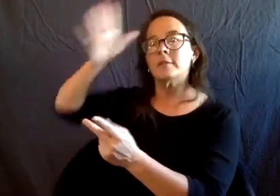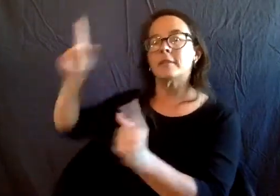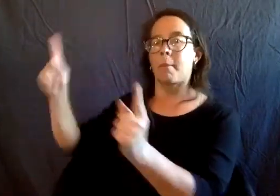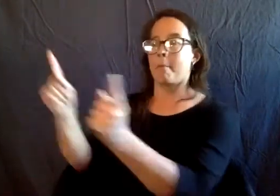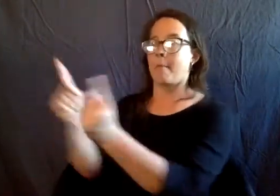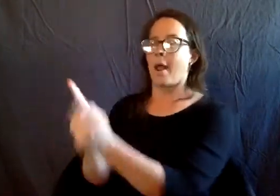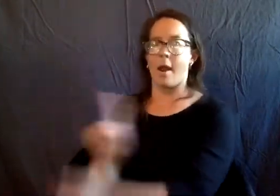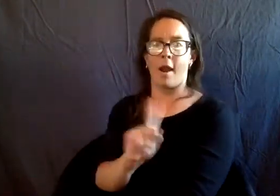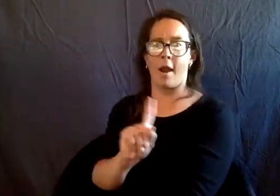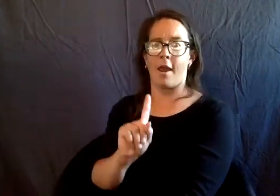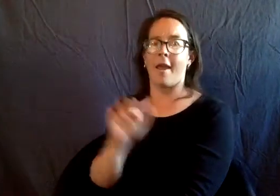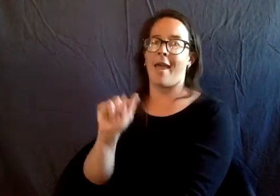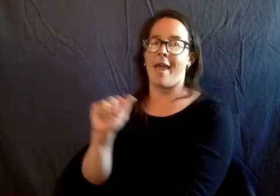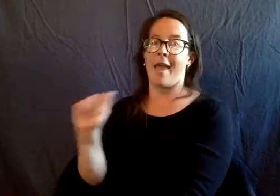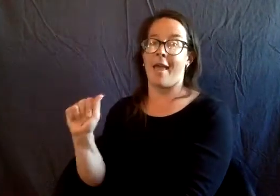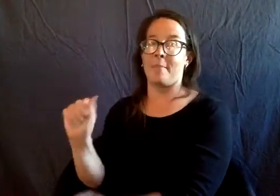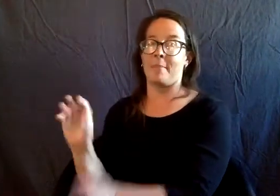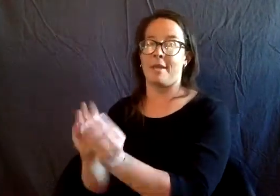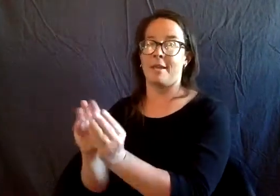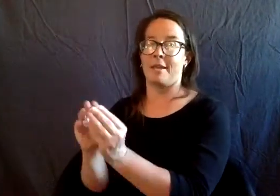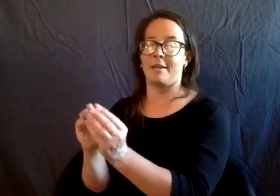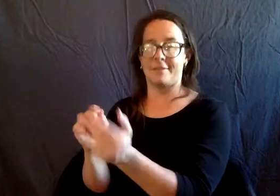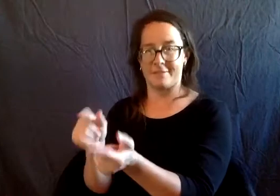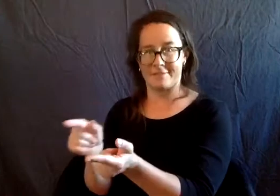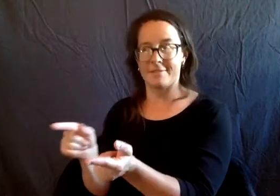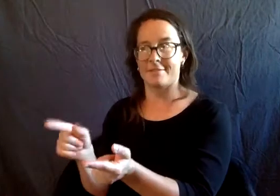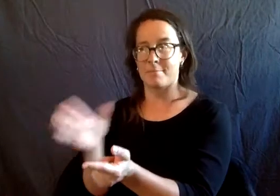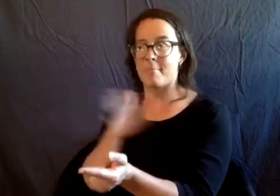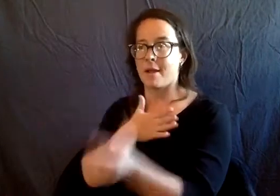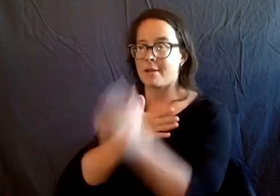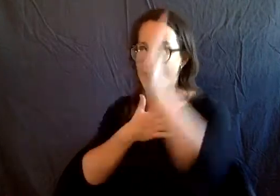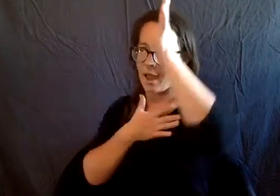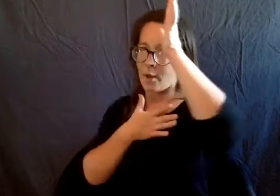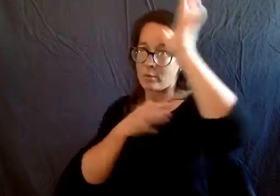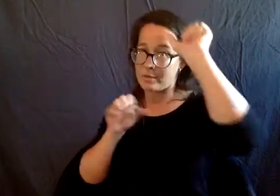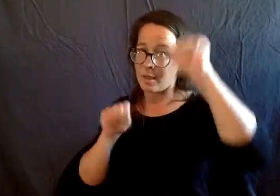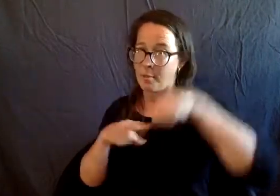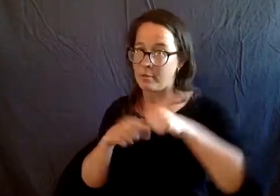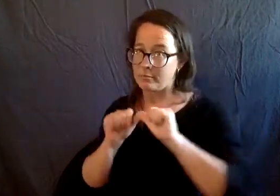early years, they stopped going. My dad has been able to maintain his sobriety since